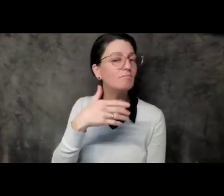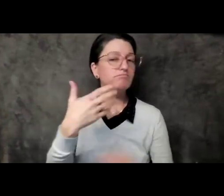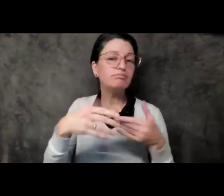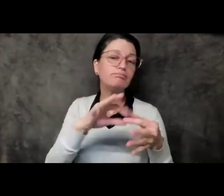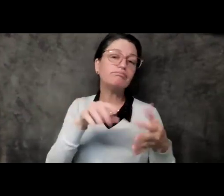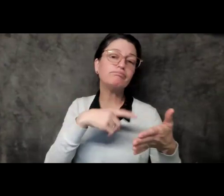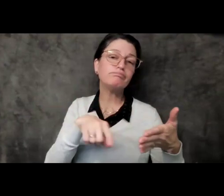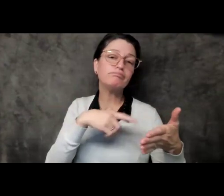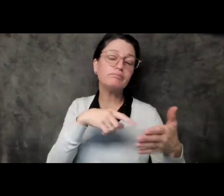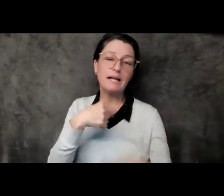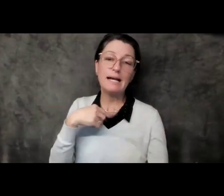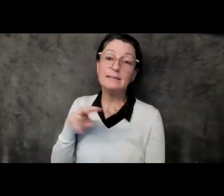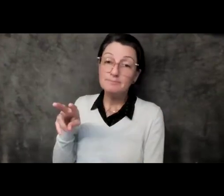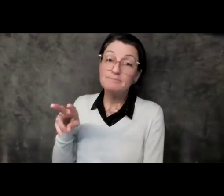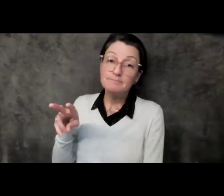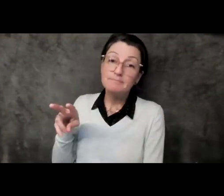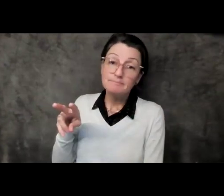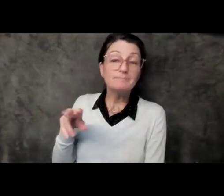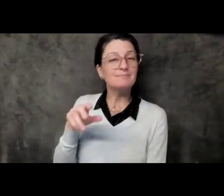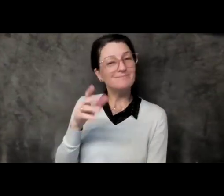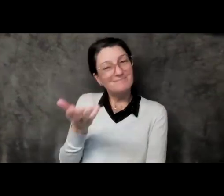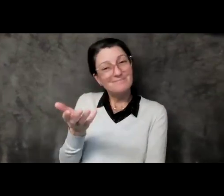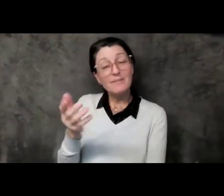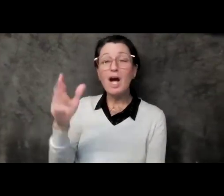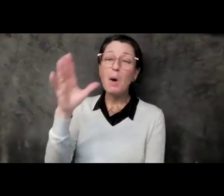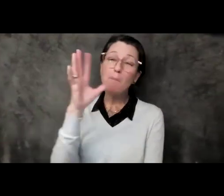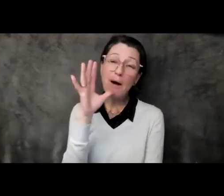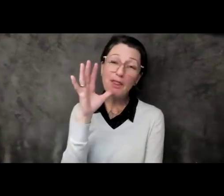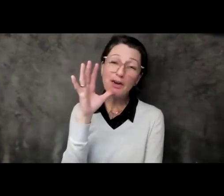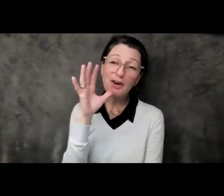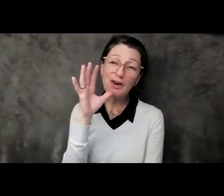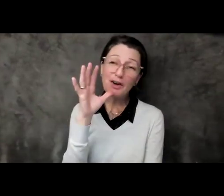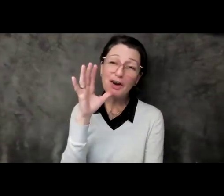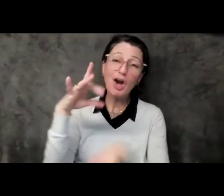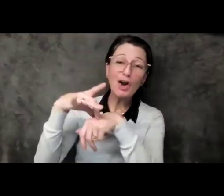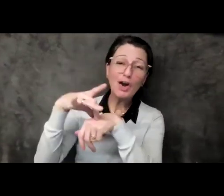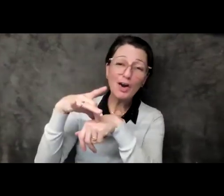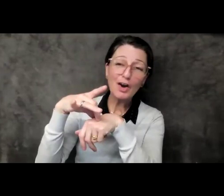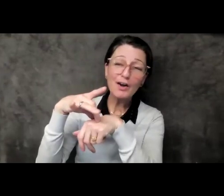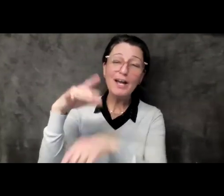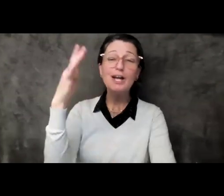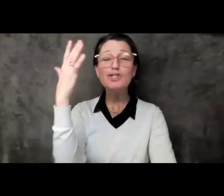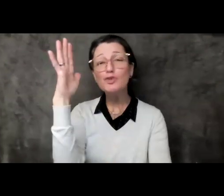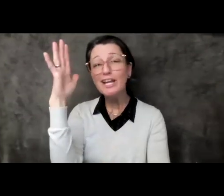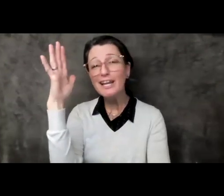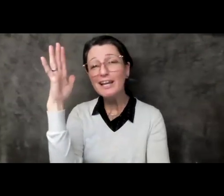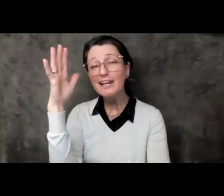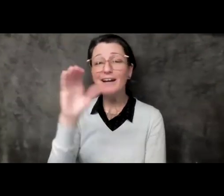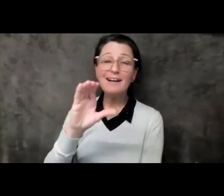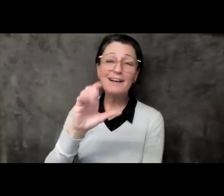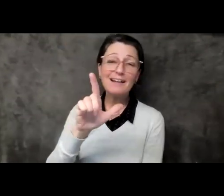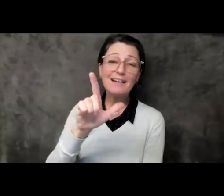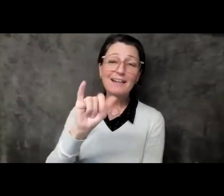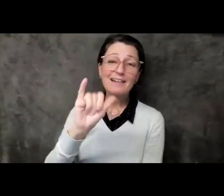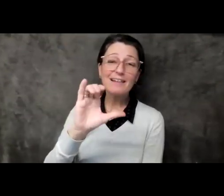then it was just like, because the whole Mother Earth tree thing is just so cliche. It's been overdone. You